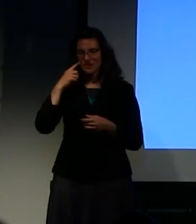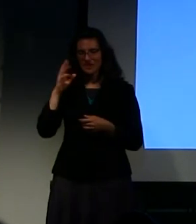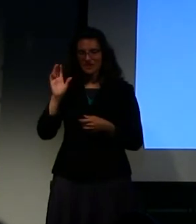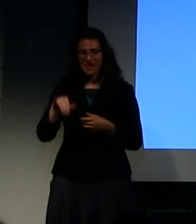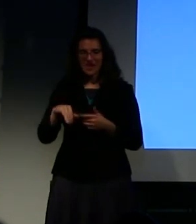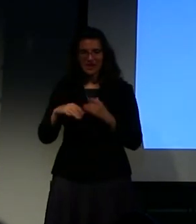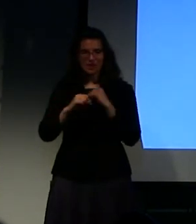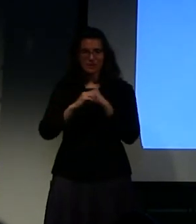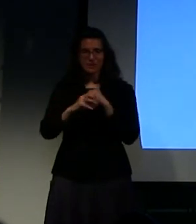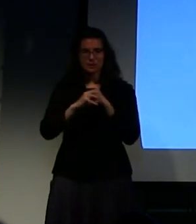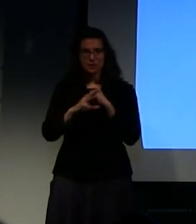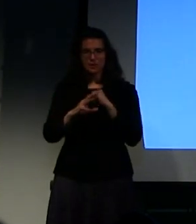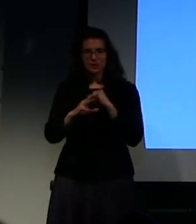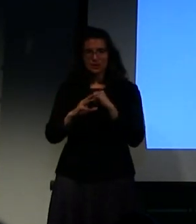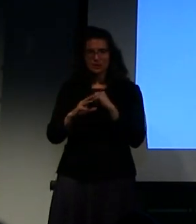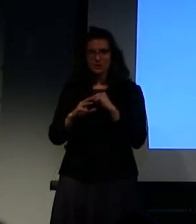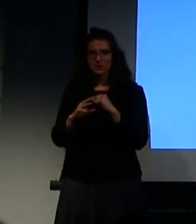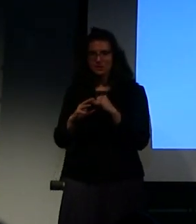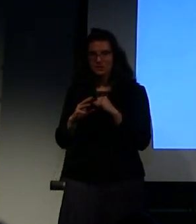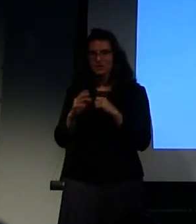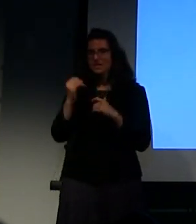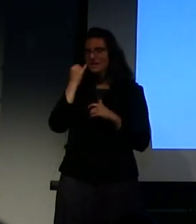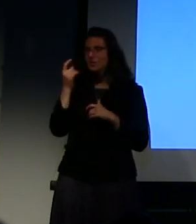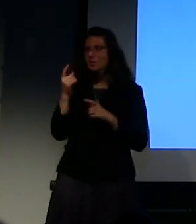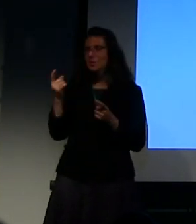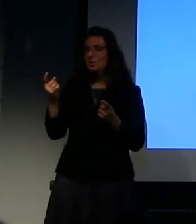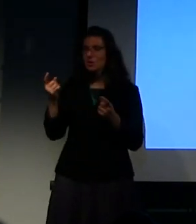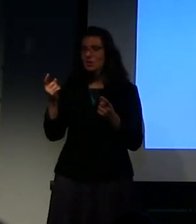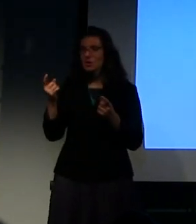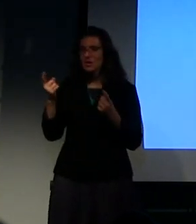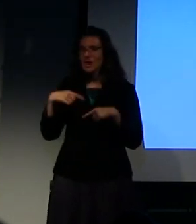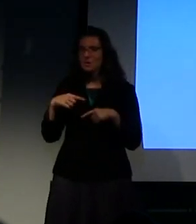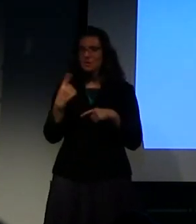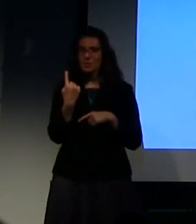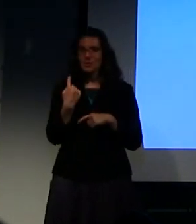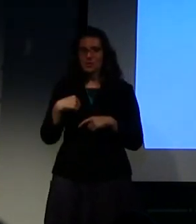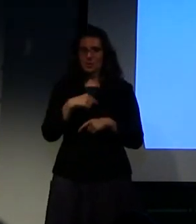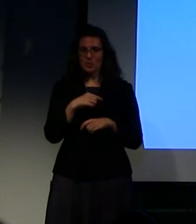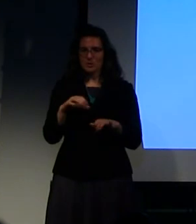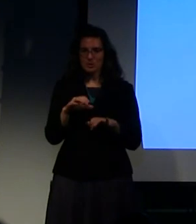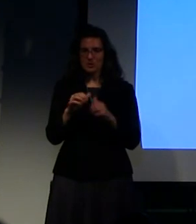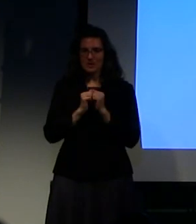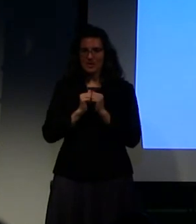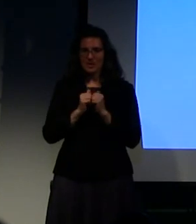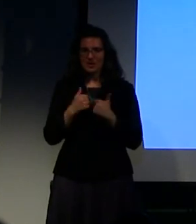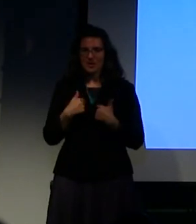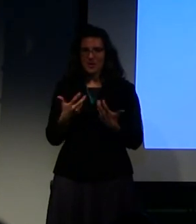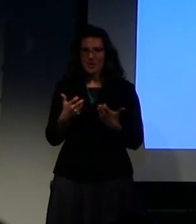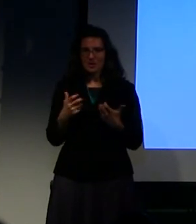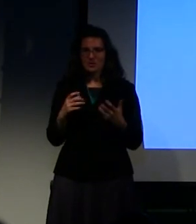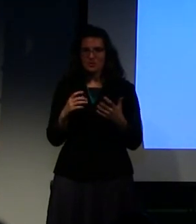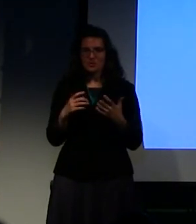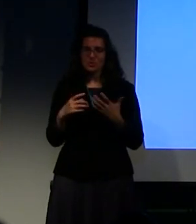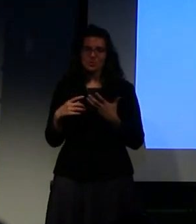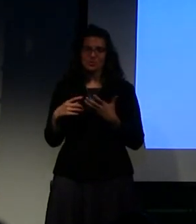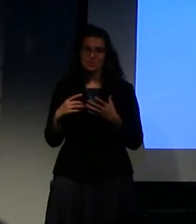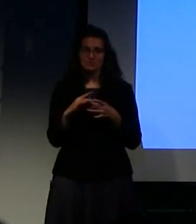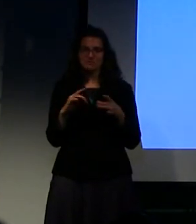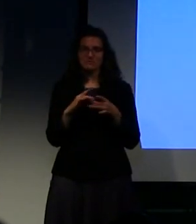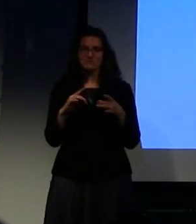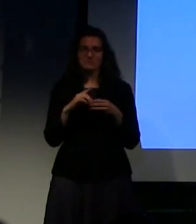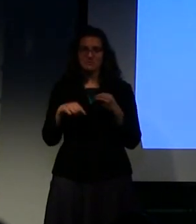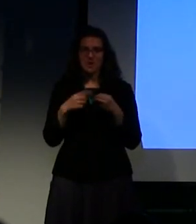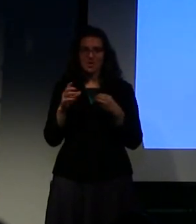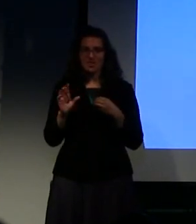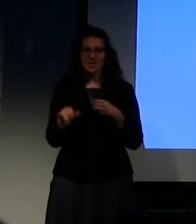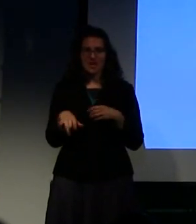commercial, you come to the one that we do together, I'd like to talk about that a little bit because it's quite interesting.